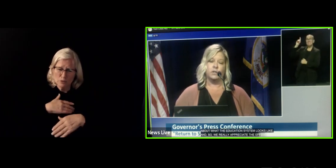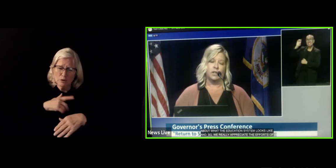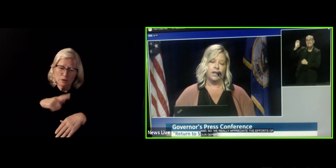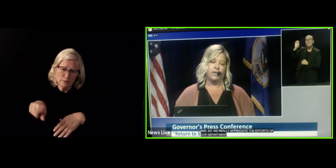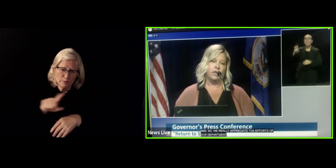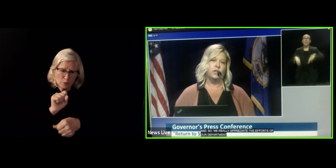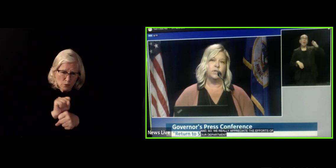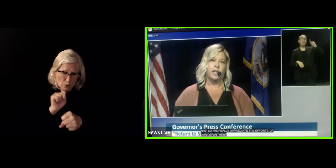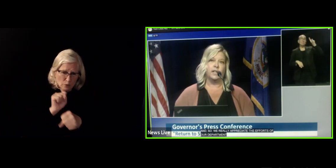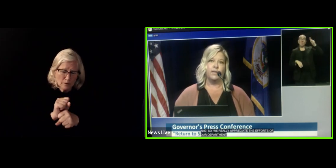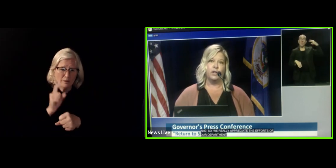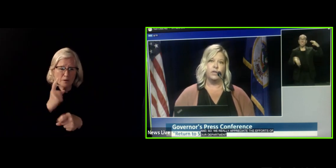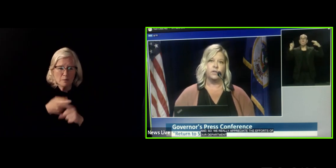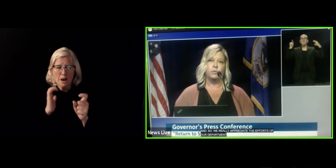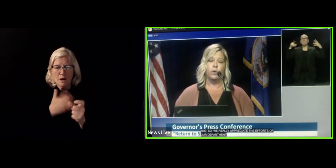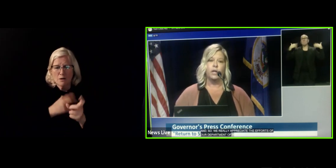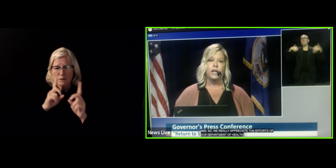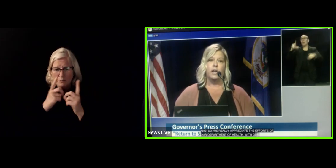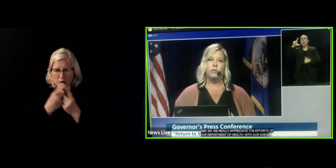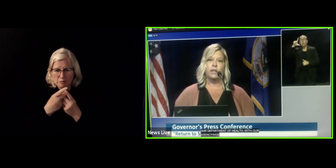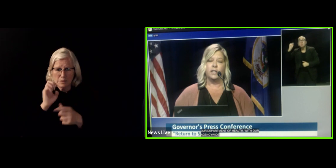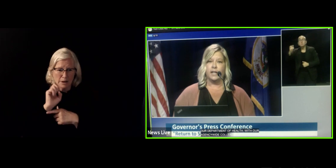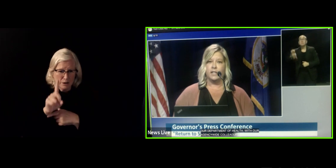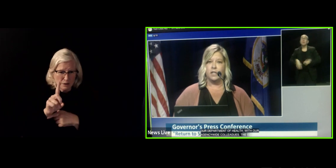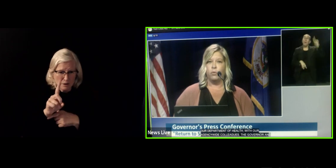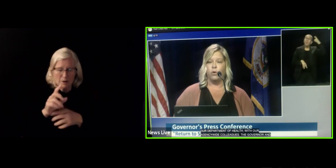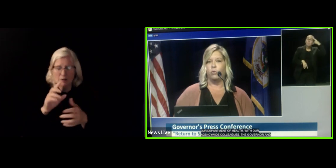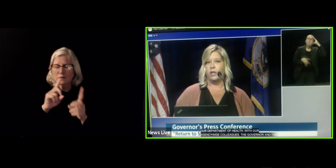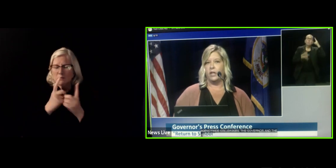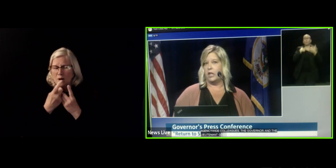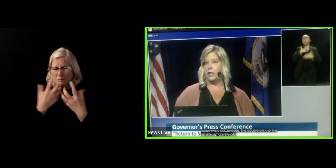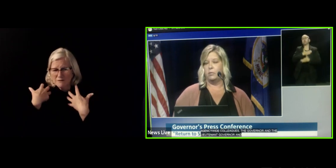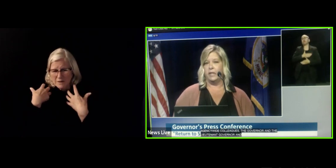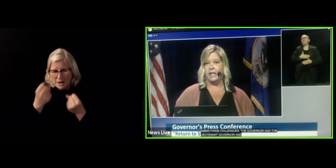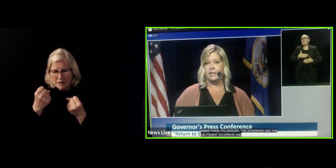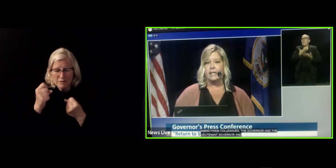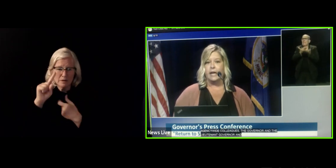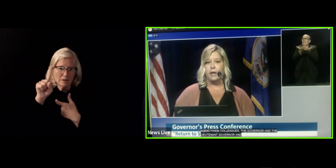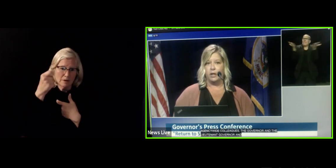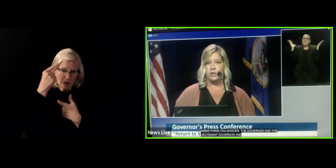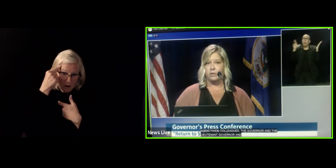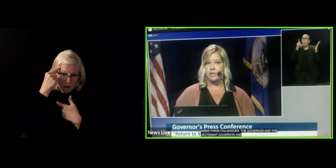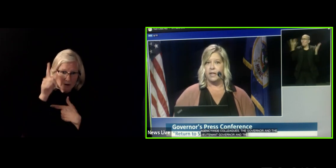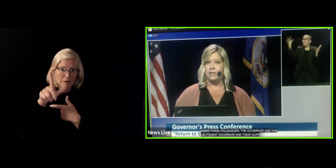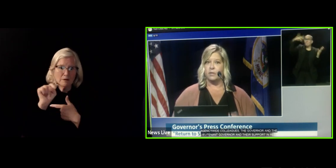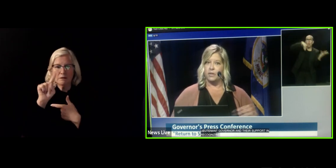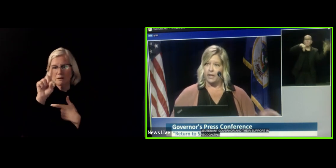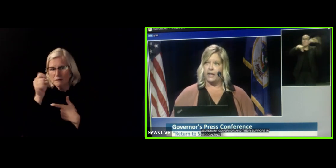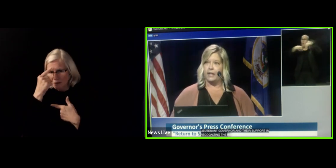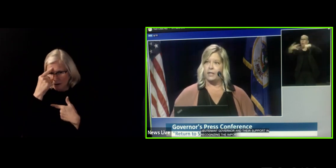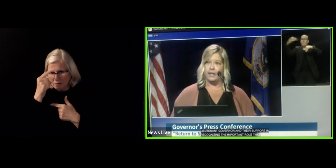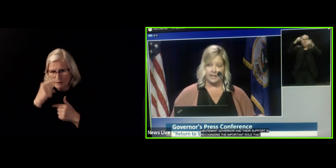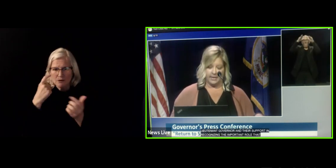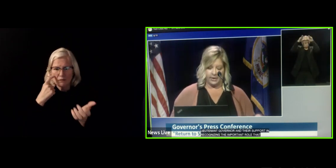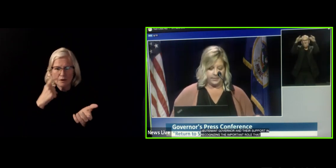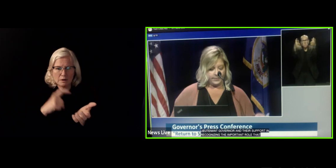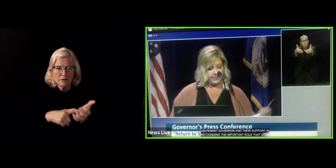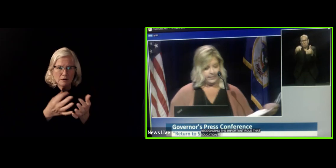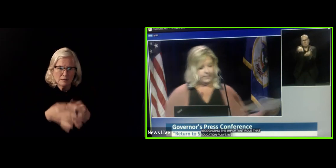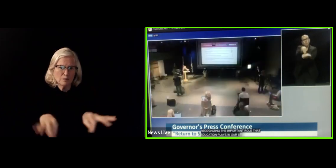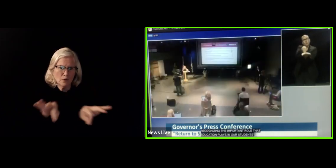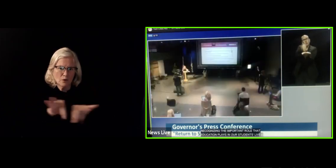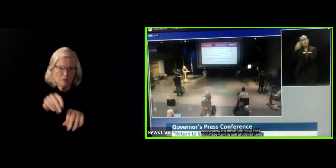colleagues, the governor and the lieutenant governor, and their support in recognizing the important role that education plays in our students' lives. And with that, I'll hand it back to the governor.